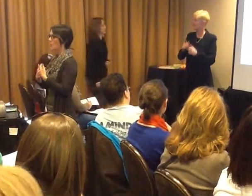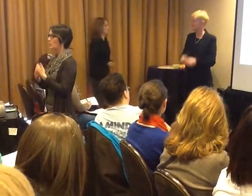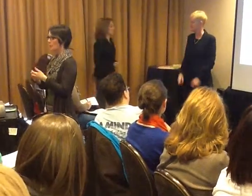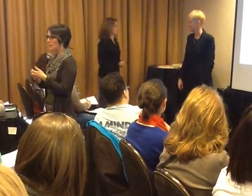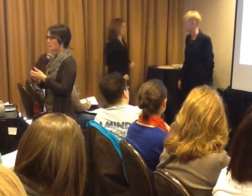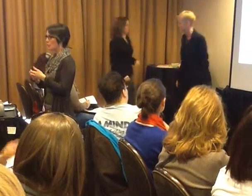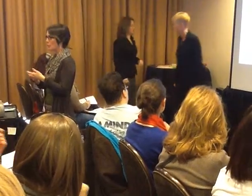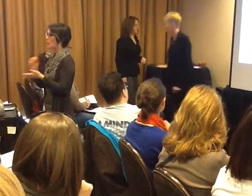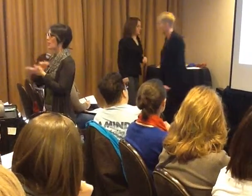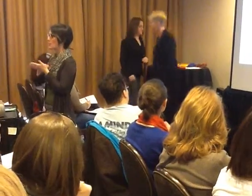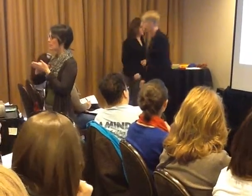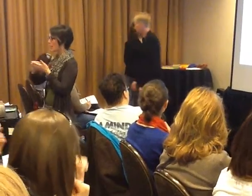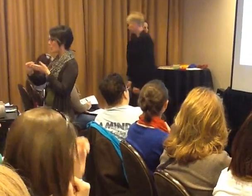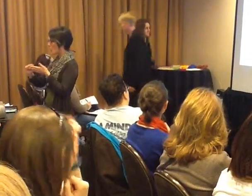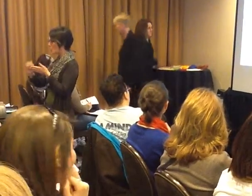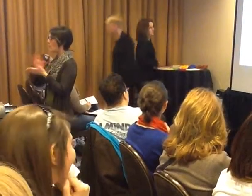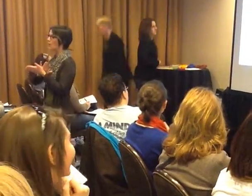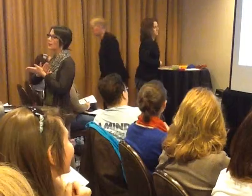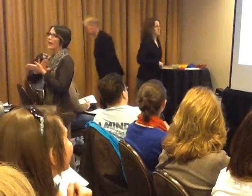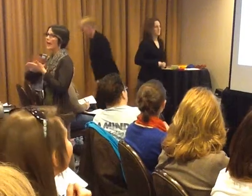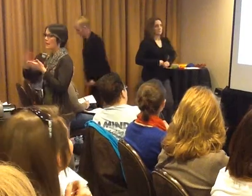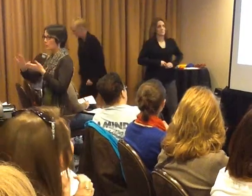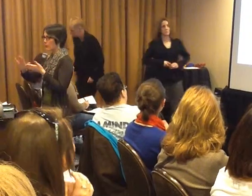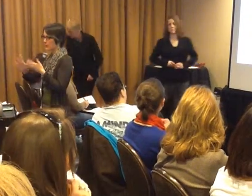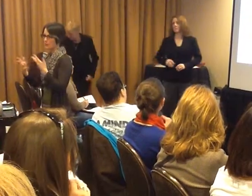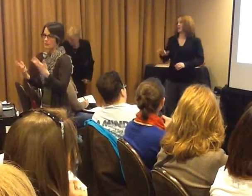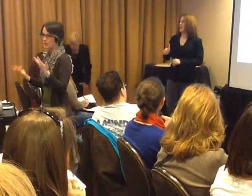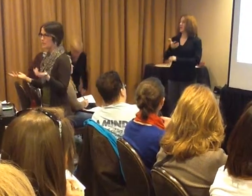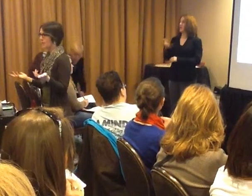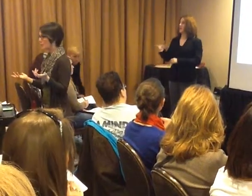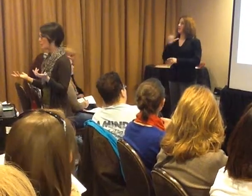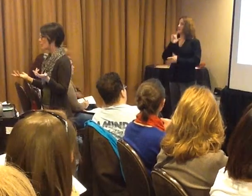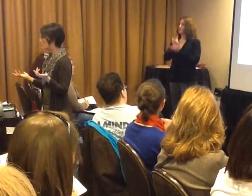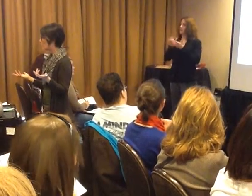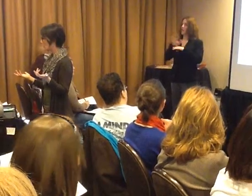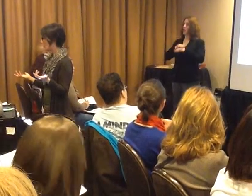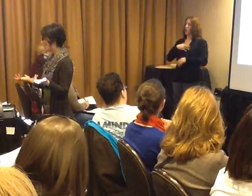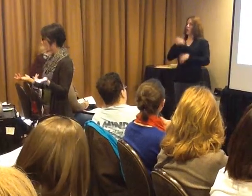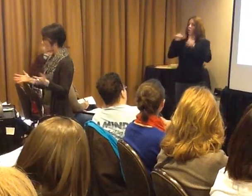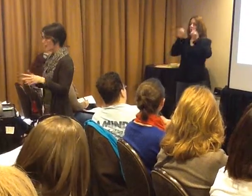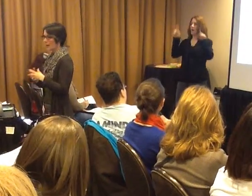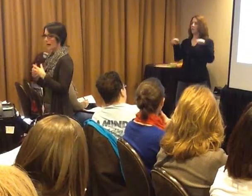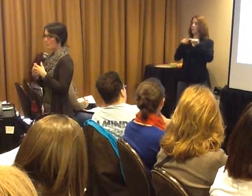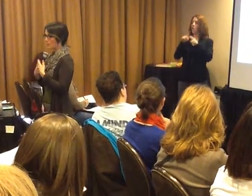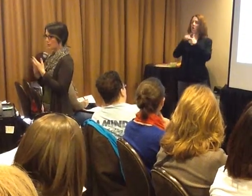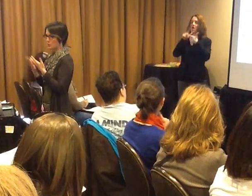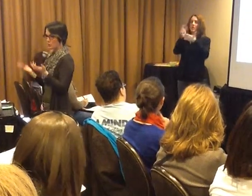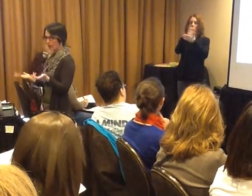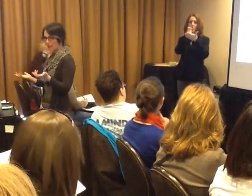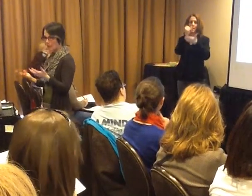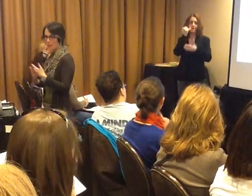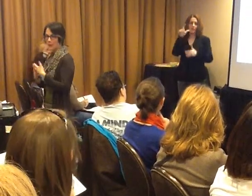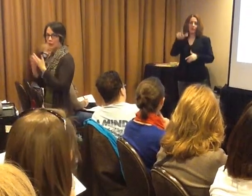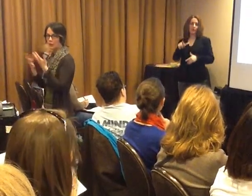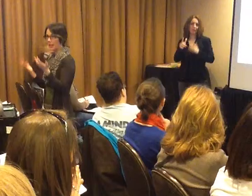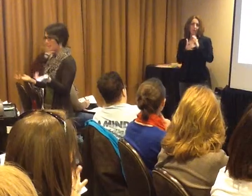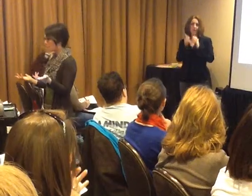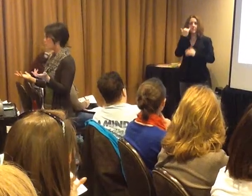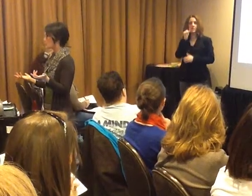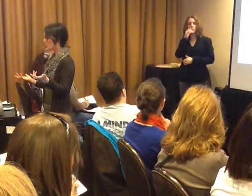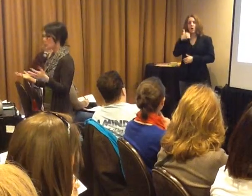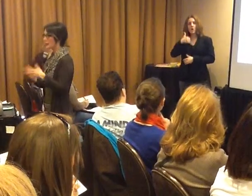Another thing would be to write something on a whiteboard and then erase it if you need to be a little bit more low tech. Maybe if you don't have an iPad or